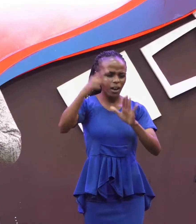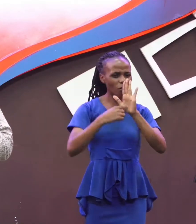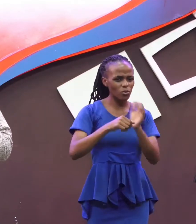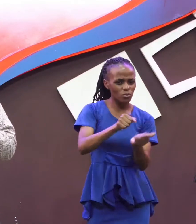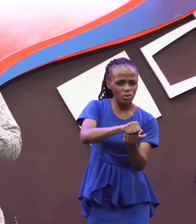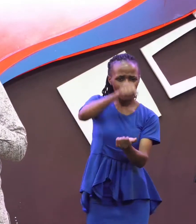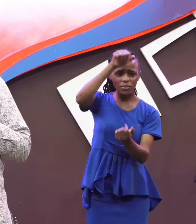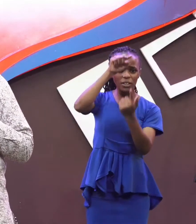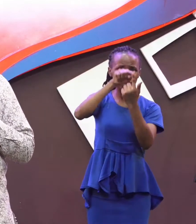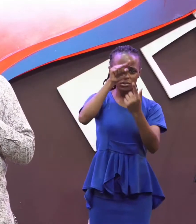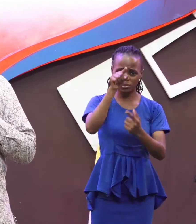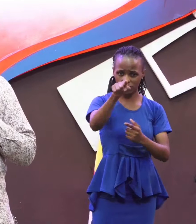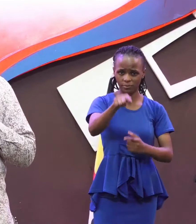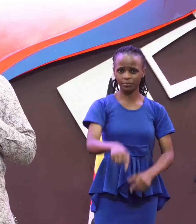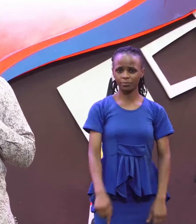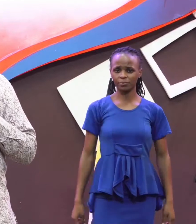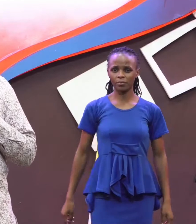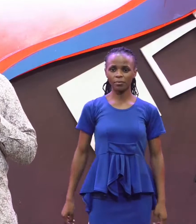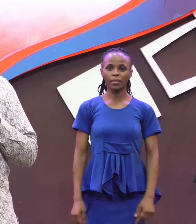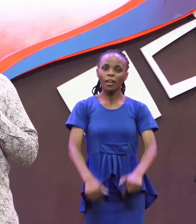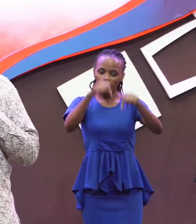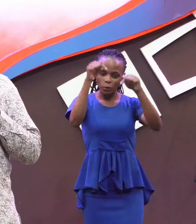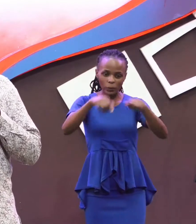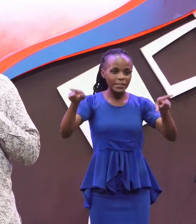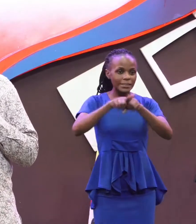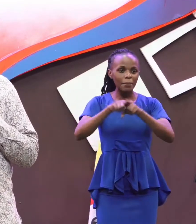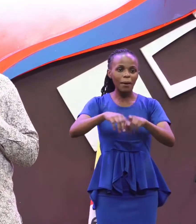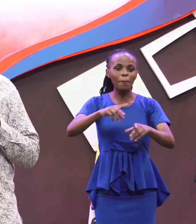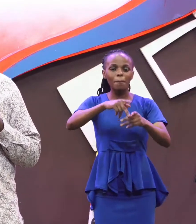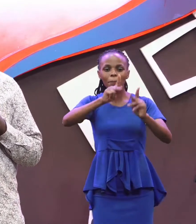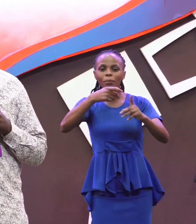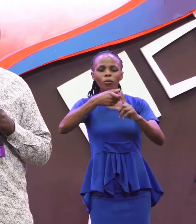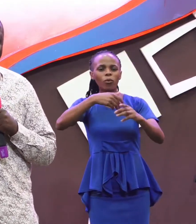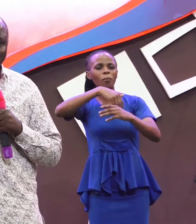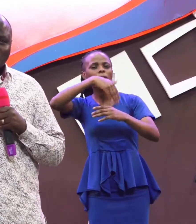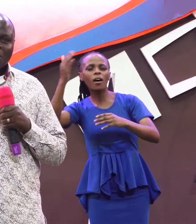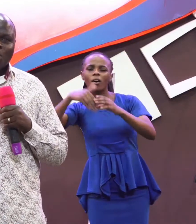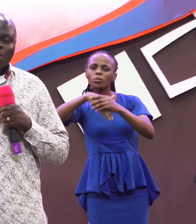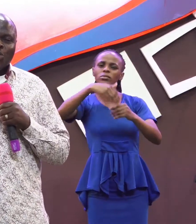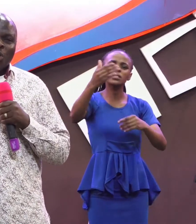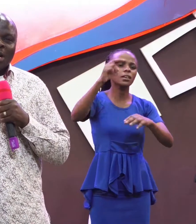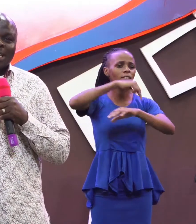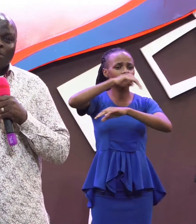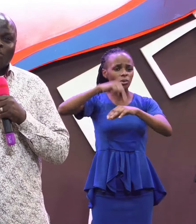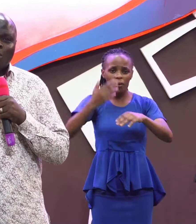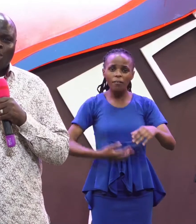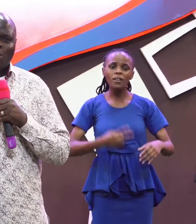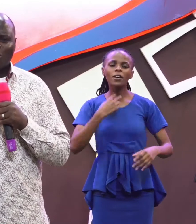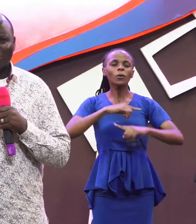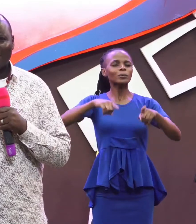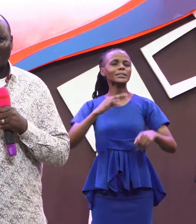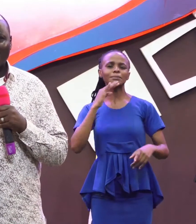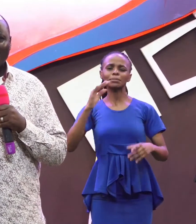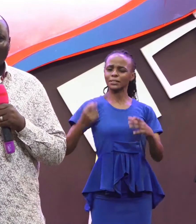on which I will reveal myself to you. Today, even with the Gentiles, we have a twogeza voice. Buvumu.